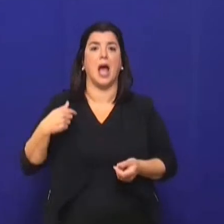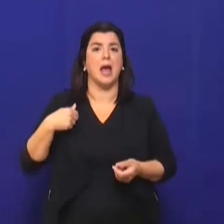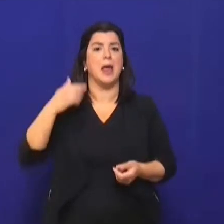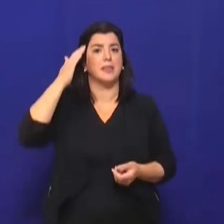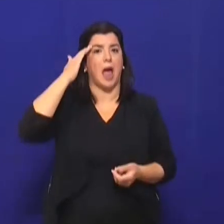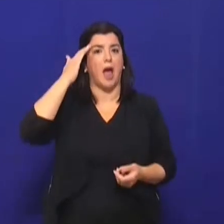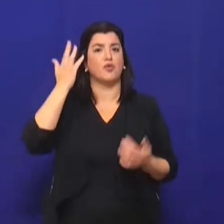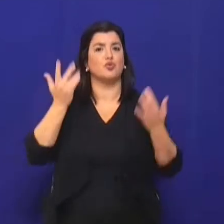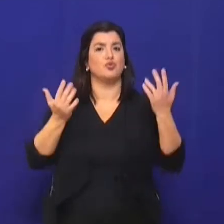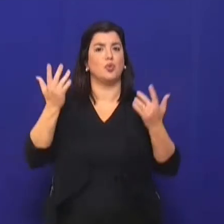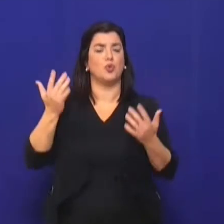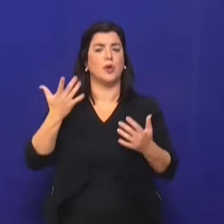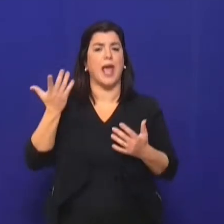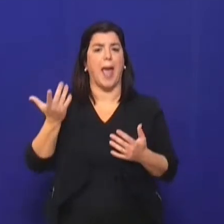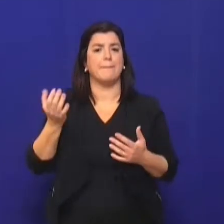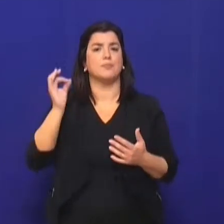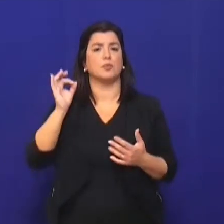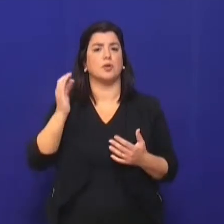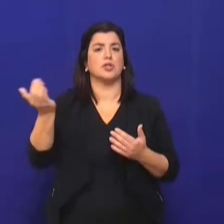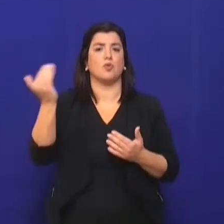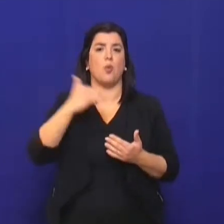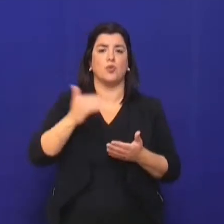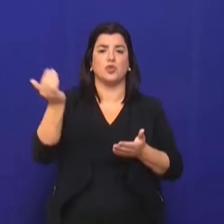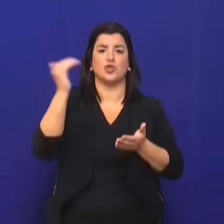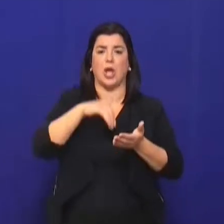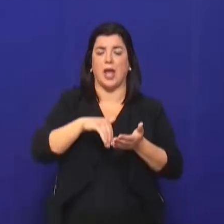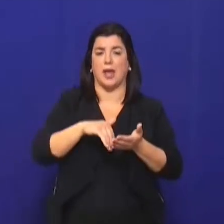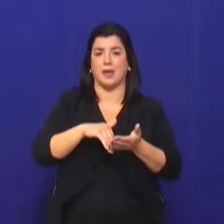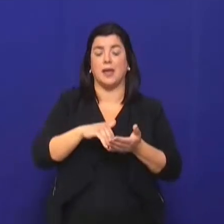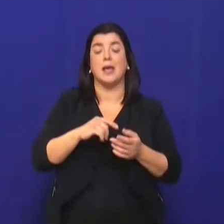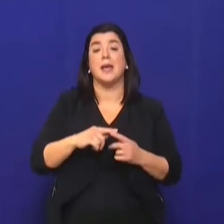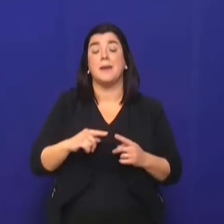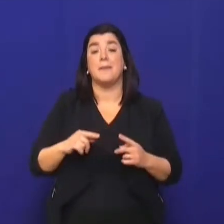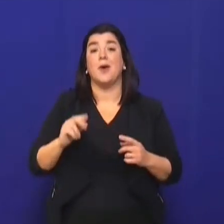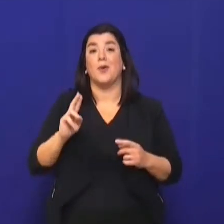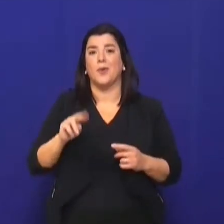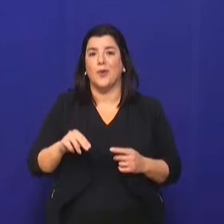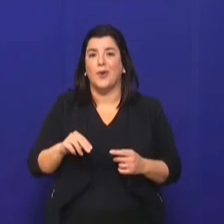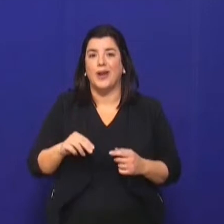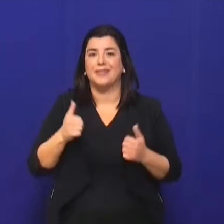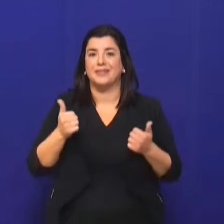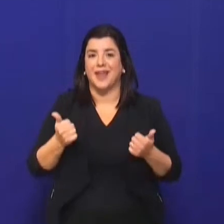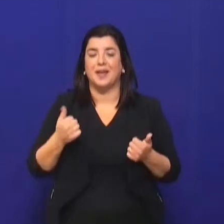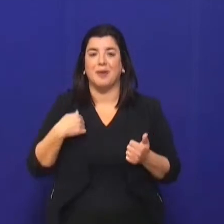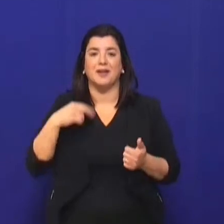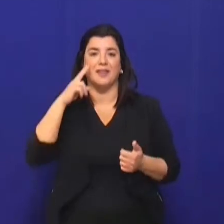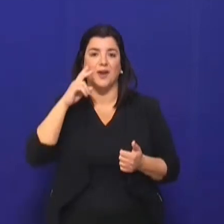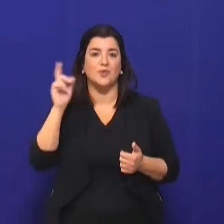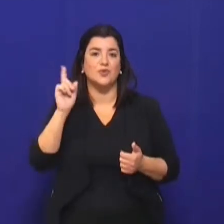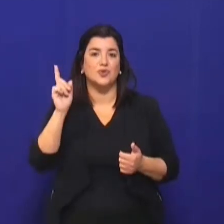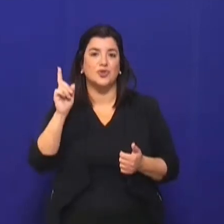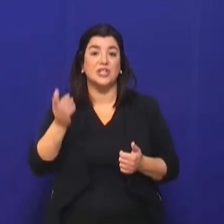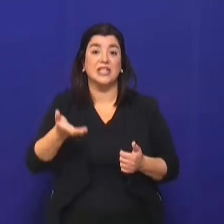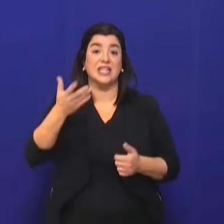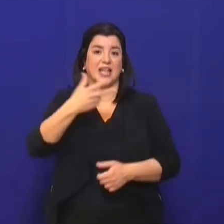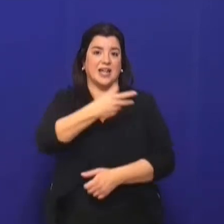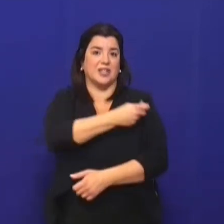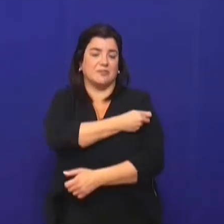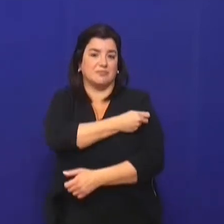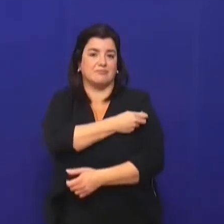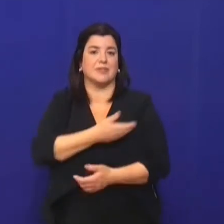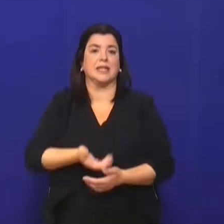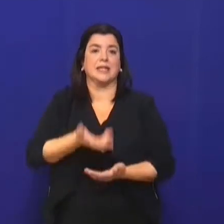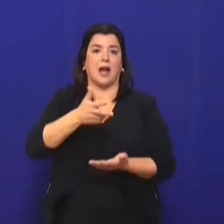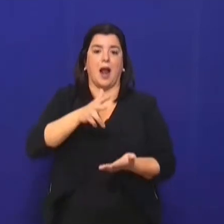l-ammonti betwieħor kemm huma ġejjin, però wkoll li huwa tajjeb li qegħdin naraw li inti qed ikollok iktar tilqim li qed jiġi